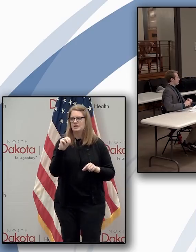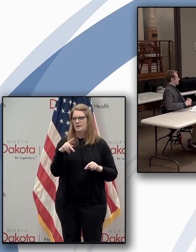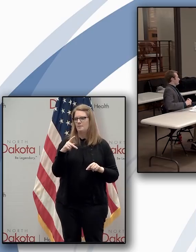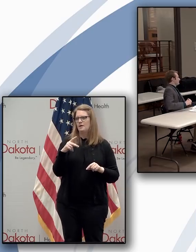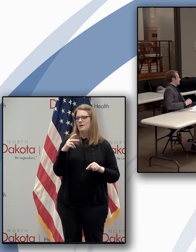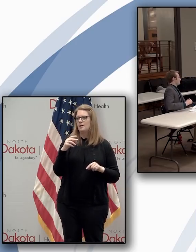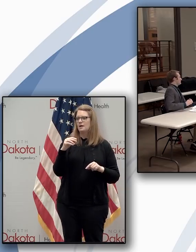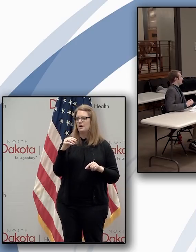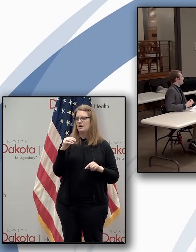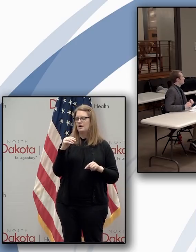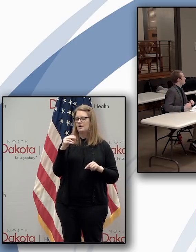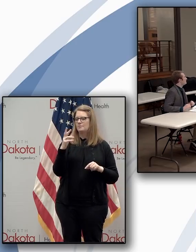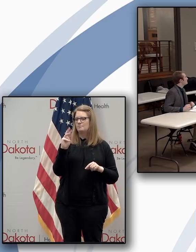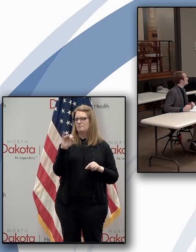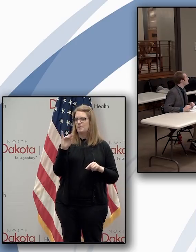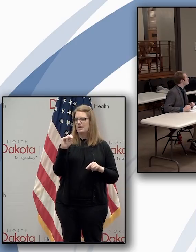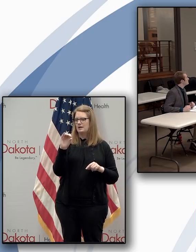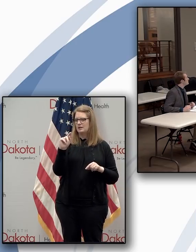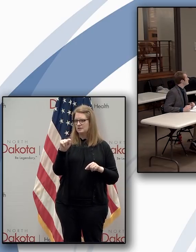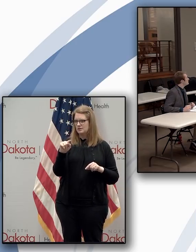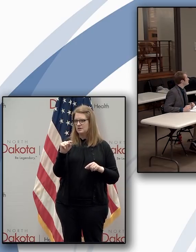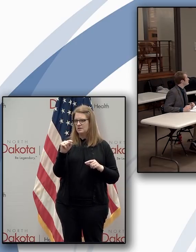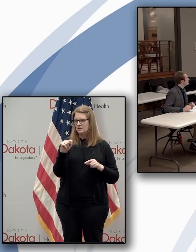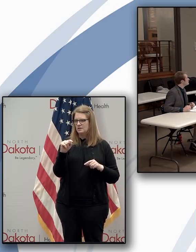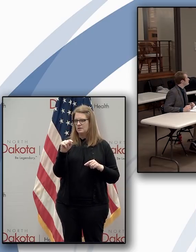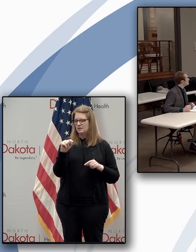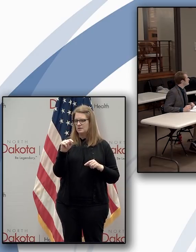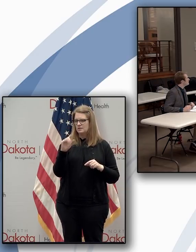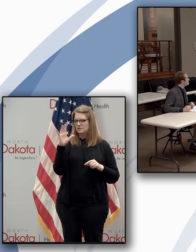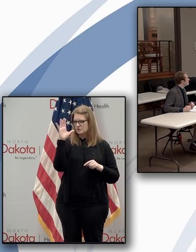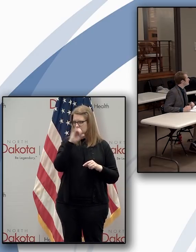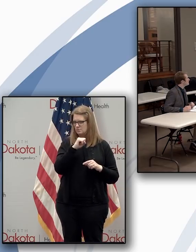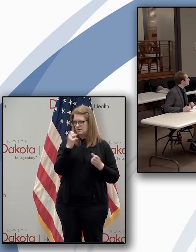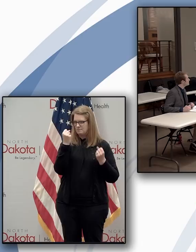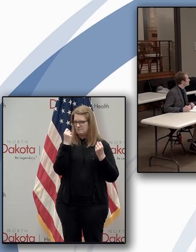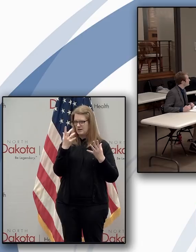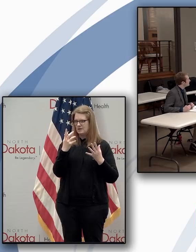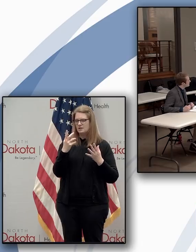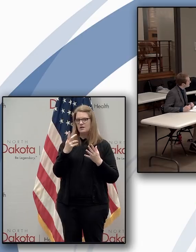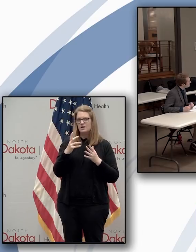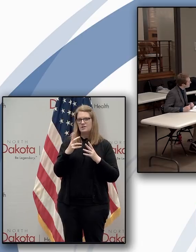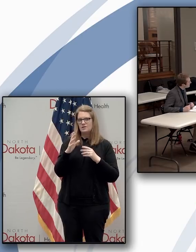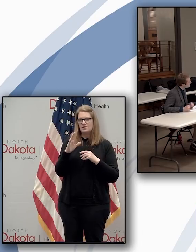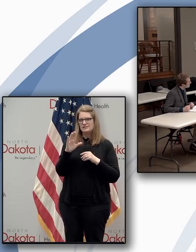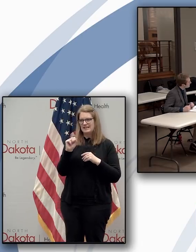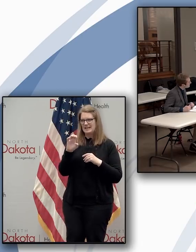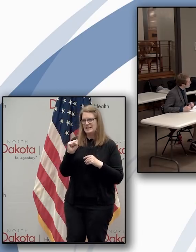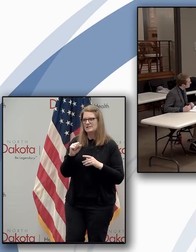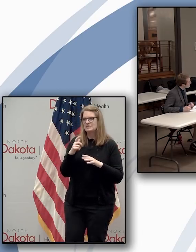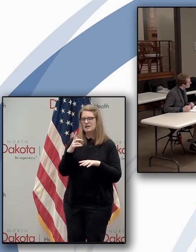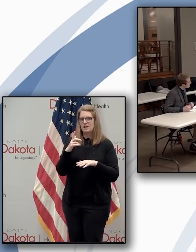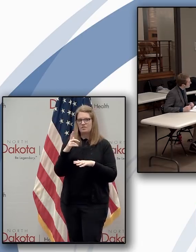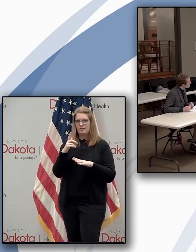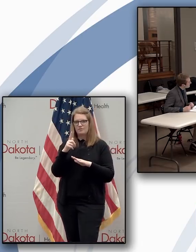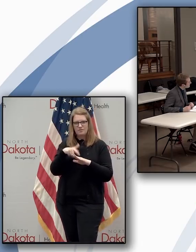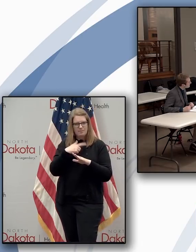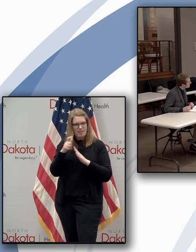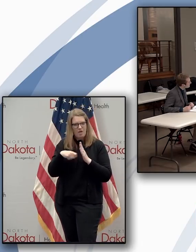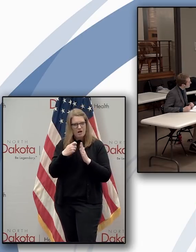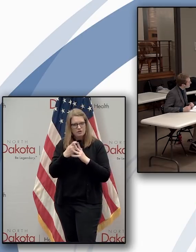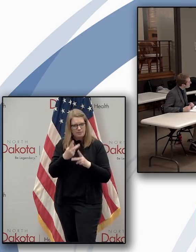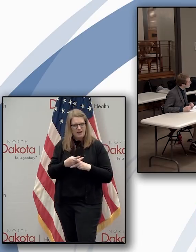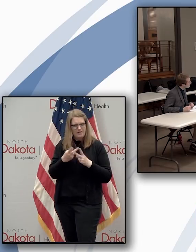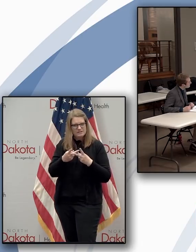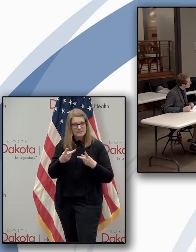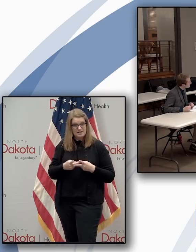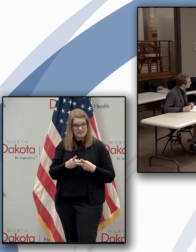Group. Until today, it's been assumed by many that those cases reported as long-term care facilities are residents only. Do these numbers